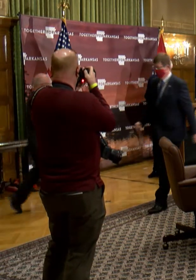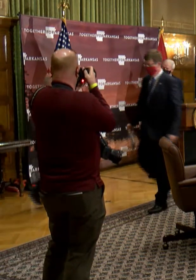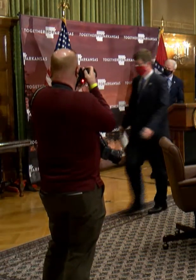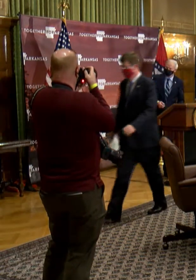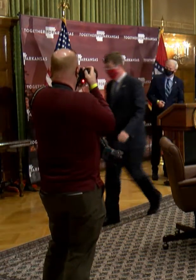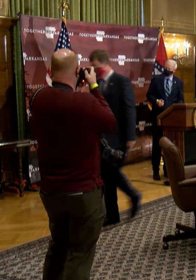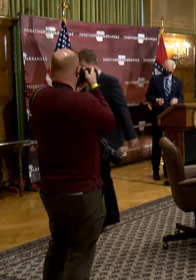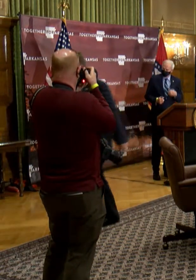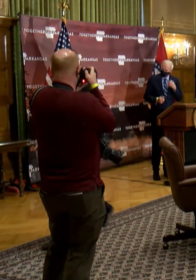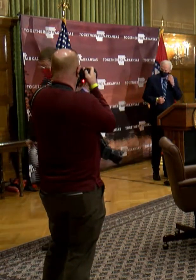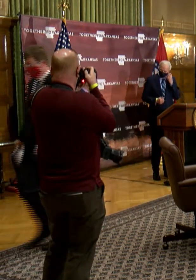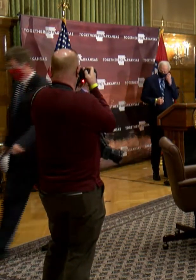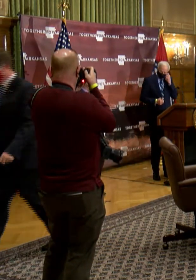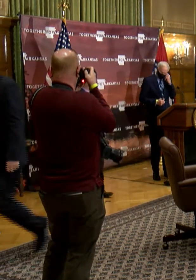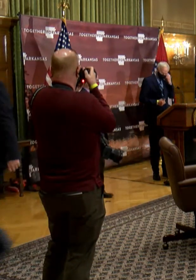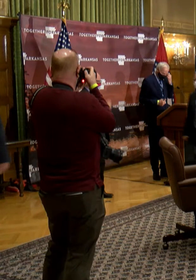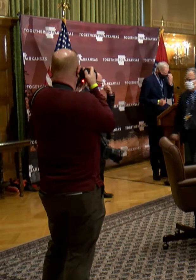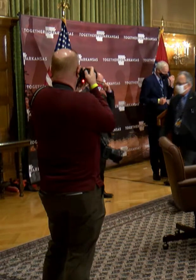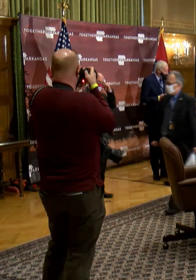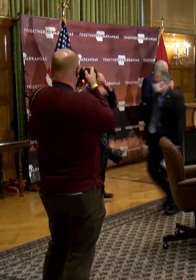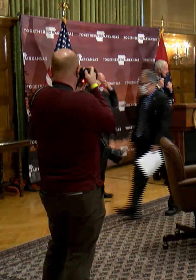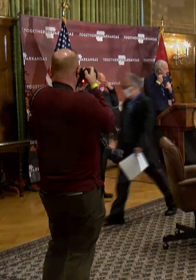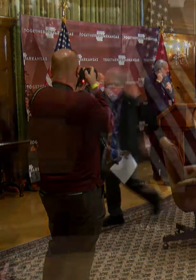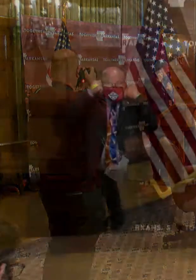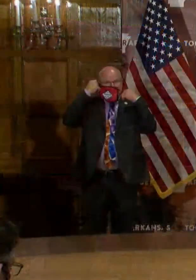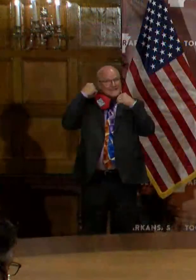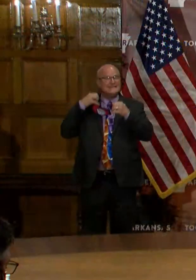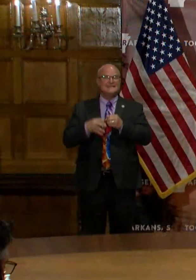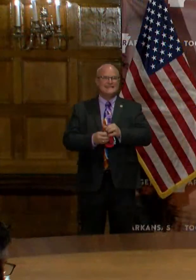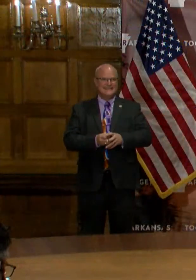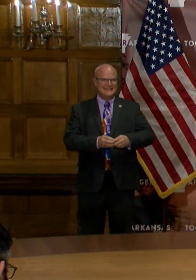Hello, Eddie. Good afternoon, Governor. Good afternoon.